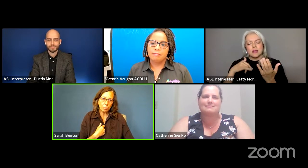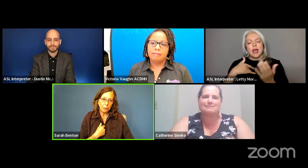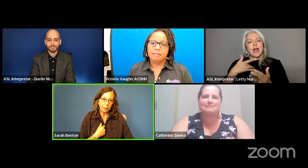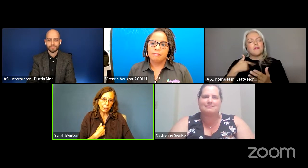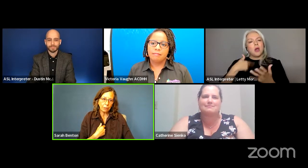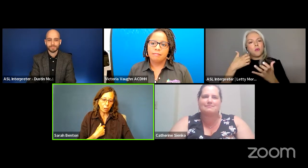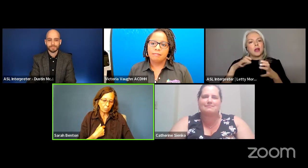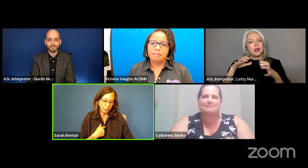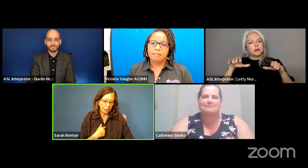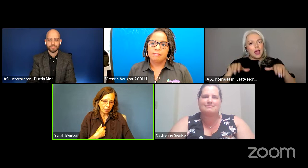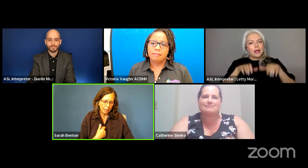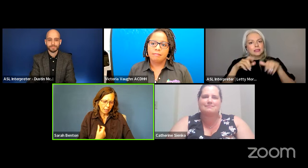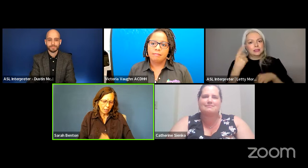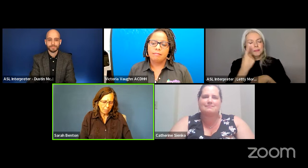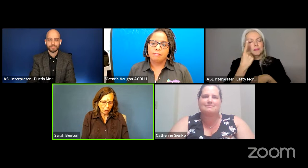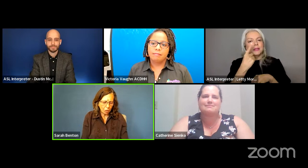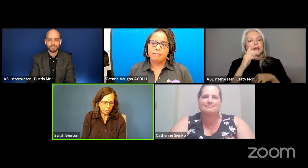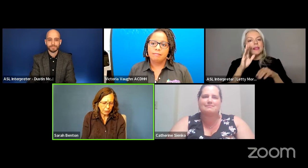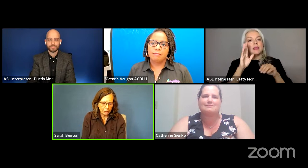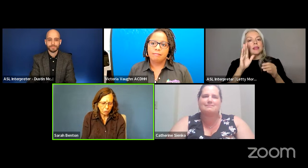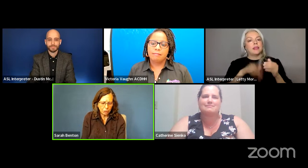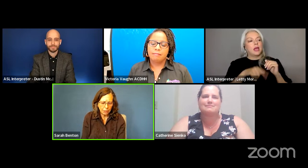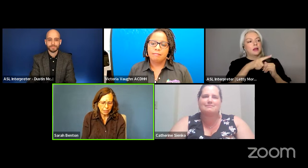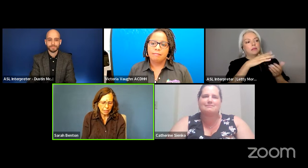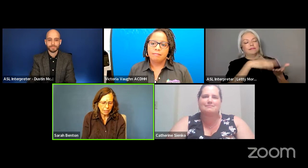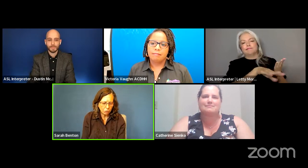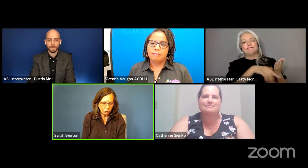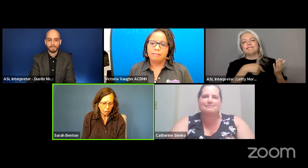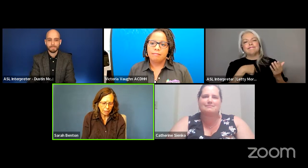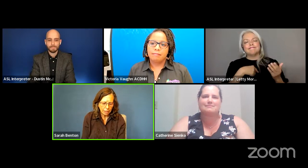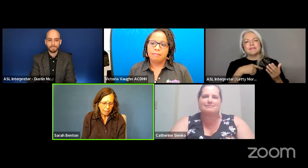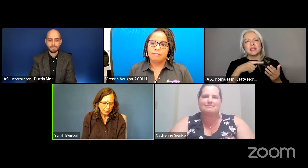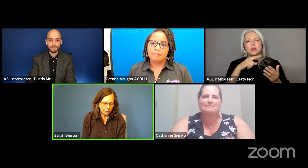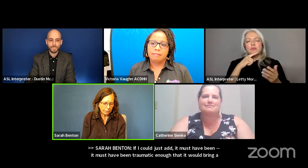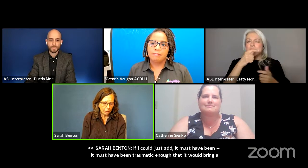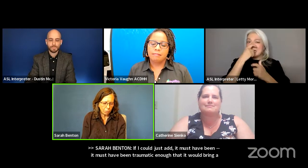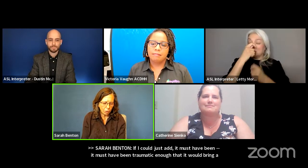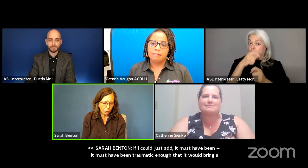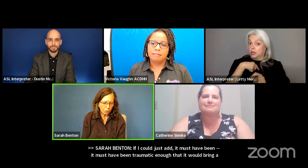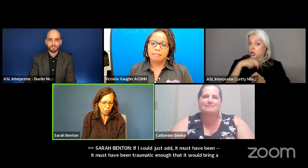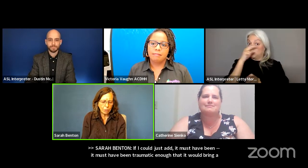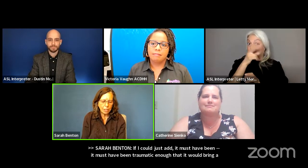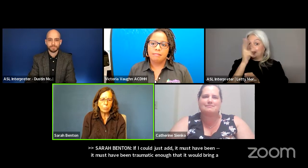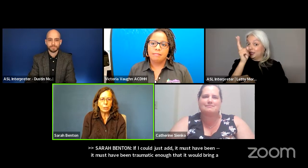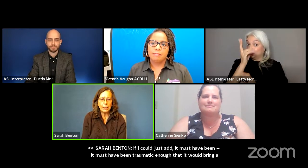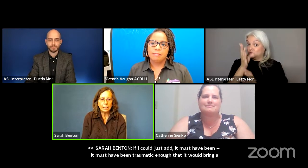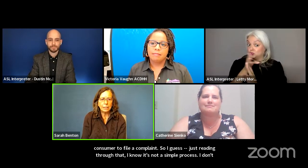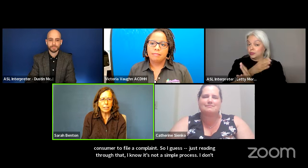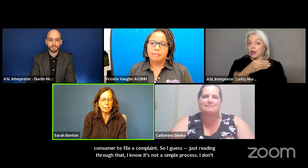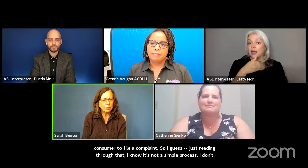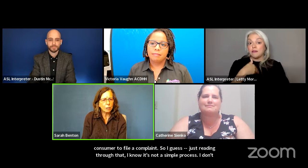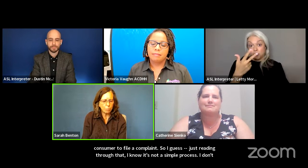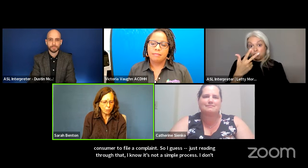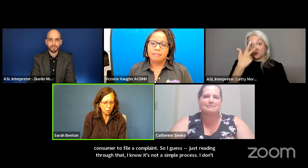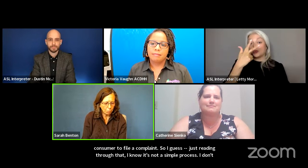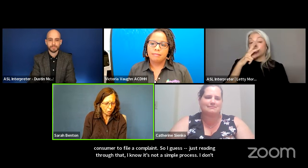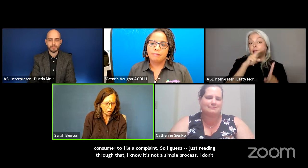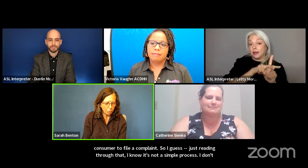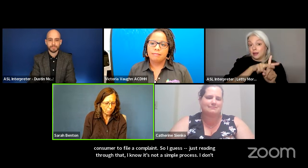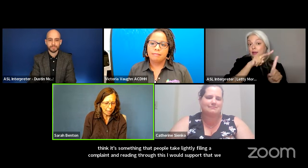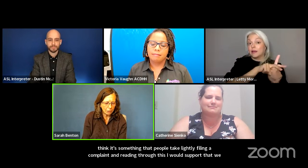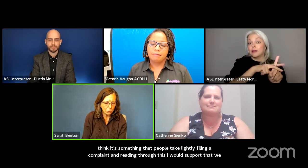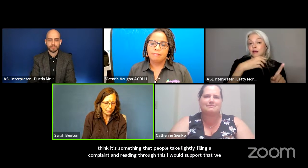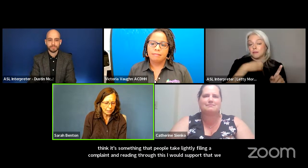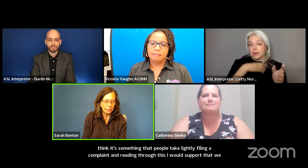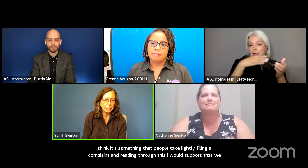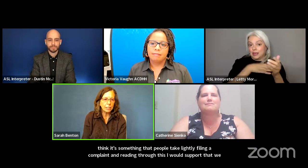than dismissing the complaint. I thought it was really interesting in the history that there were 3 complaints against the same